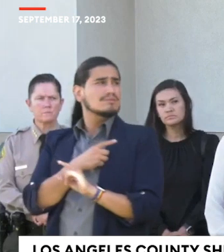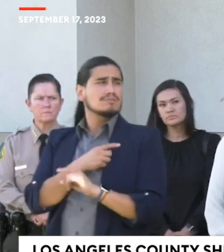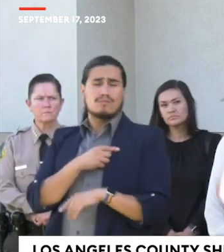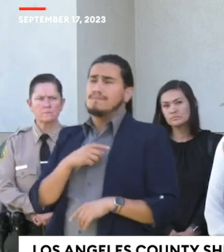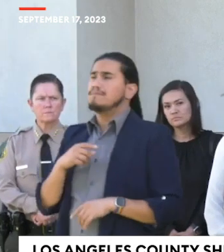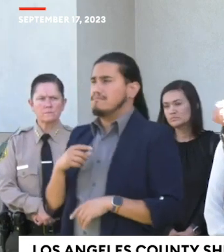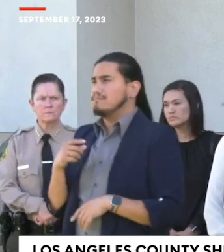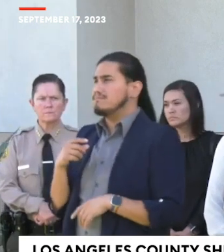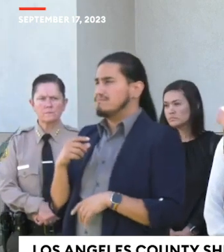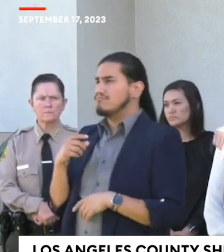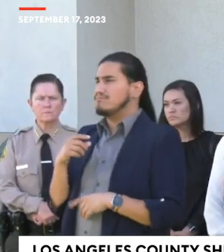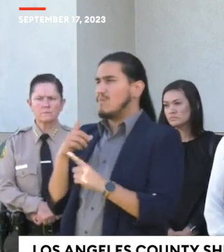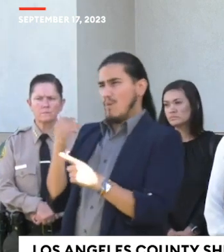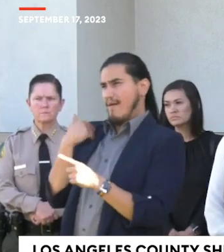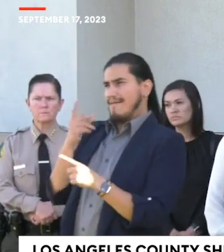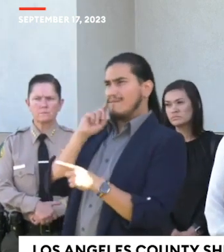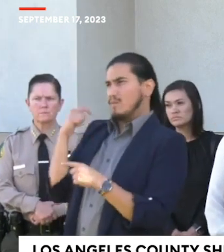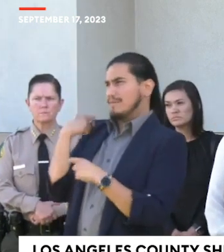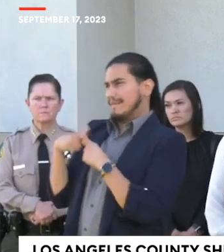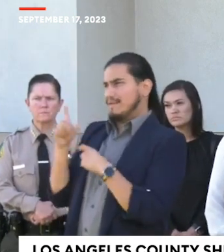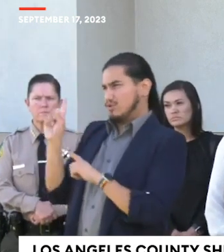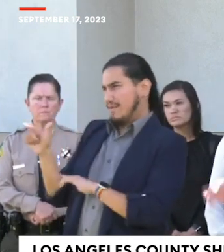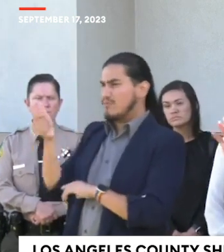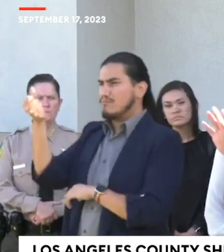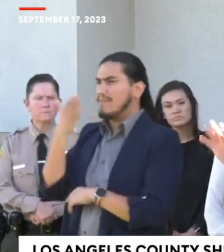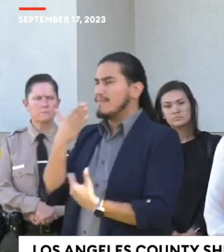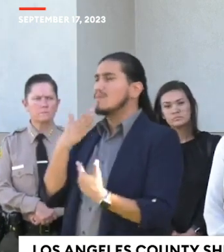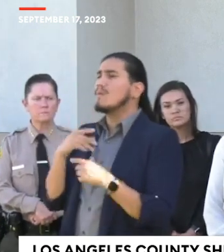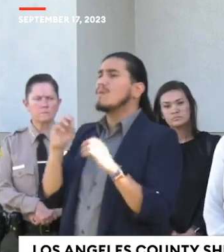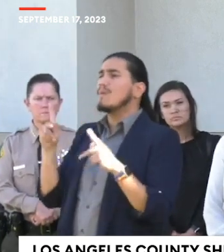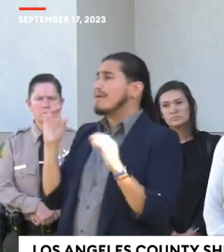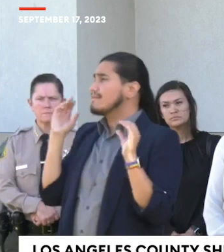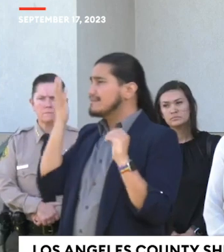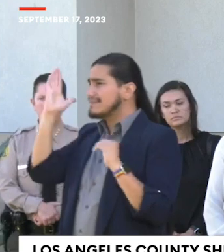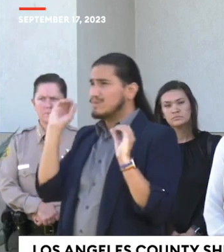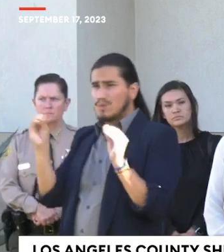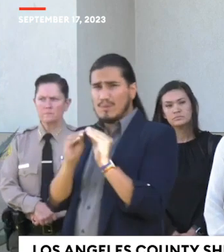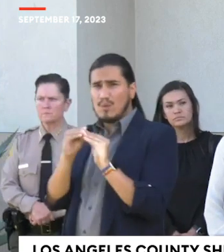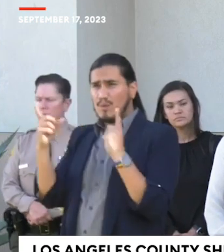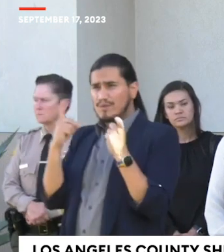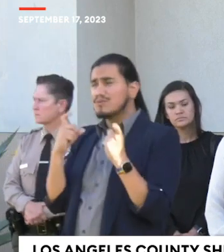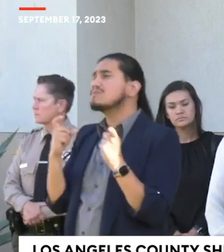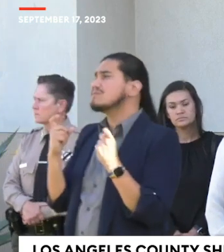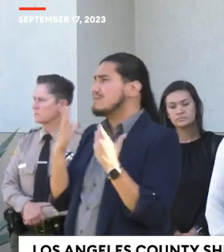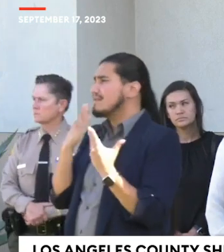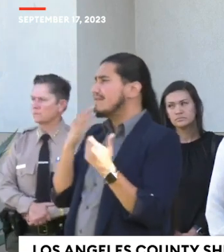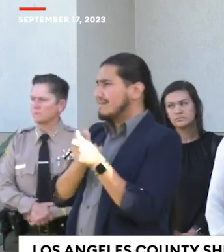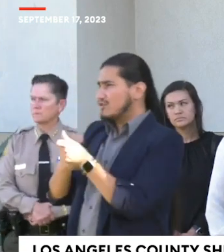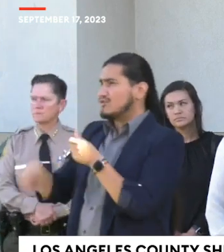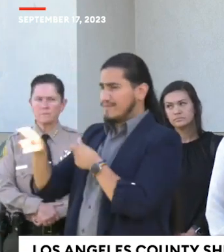Si podemos hacerlo cuando acabamos aquí. Gracias. Okay, looks like there's no other questions. Again, I thank each and every one